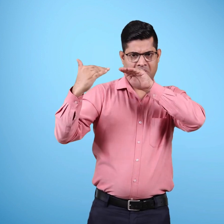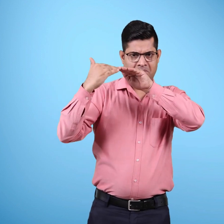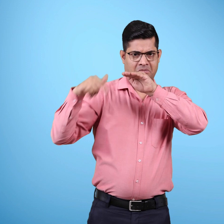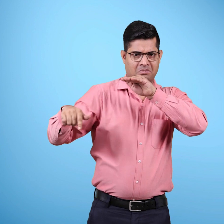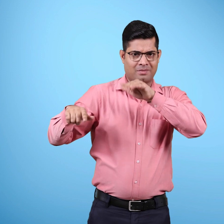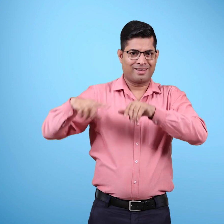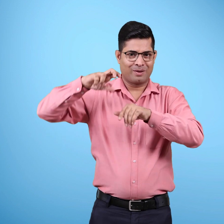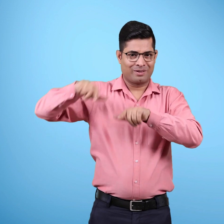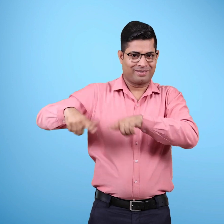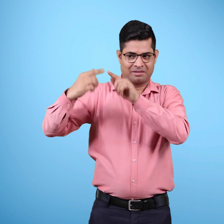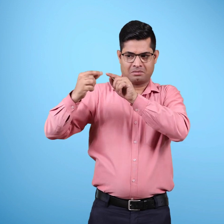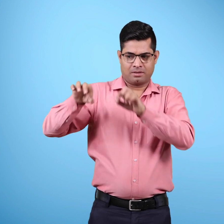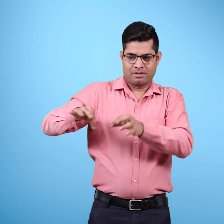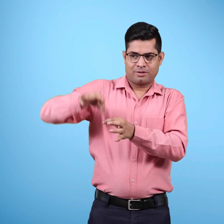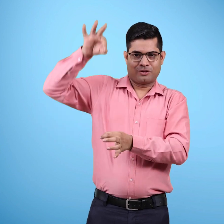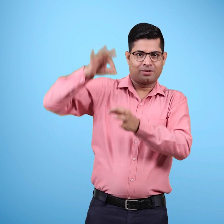about my height.